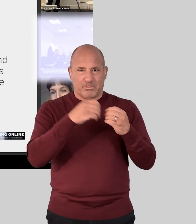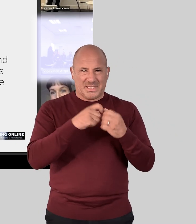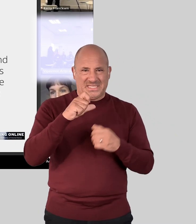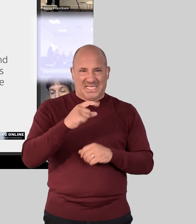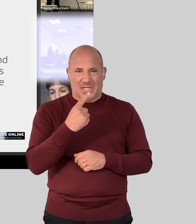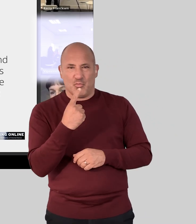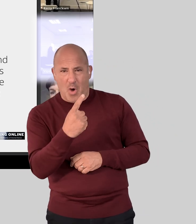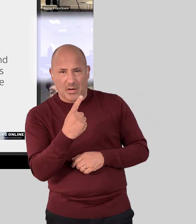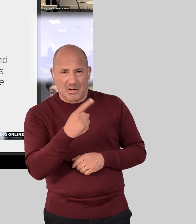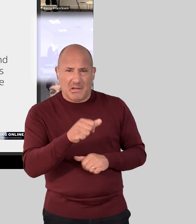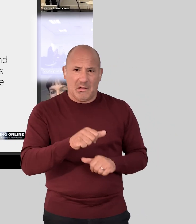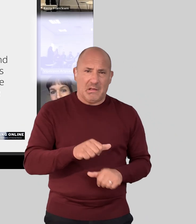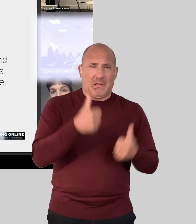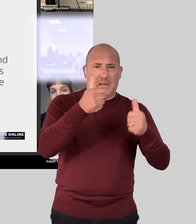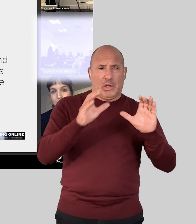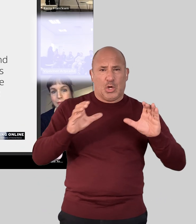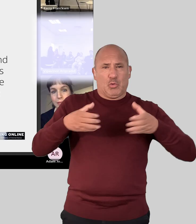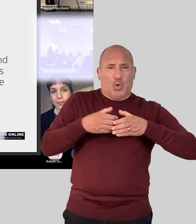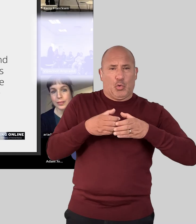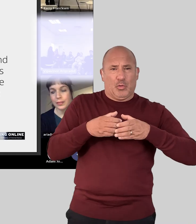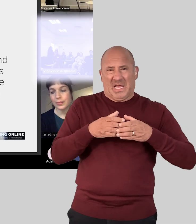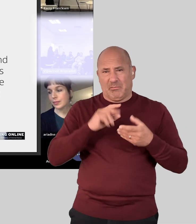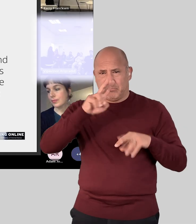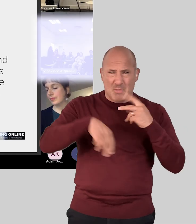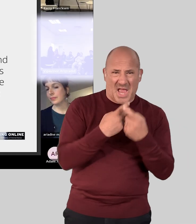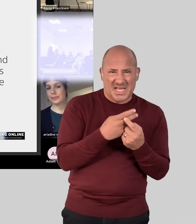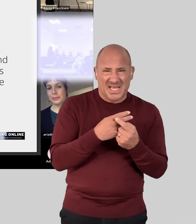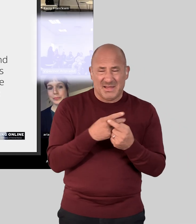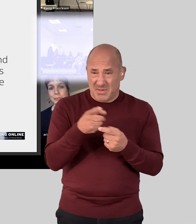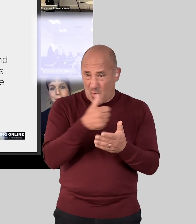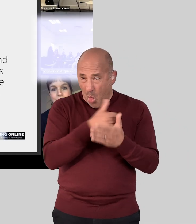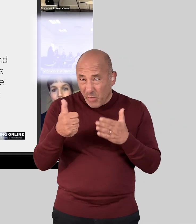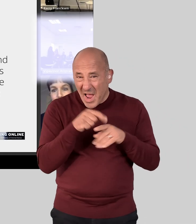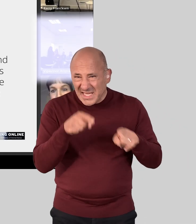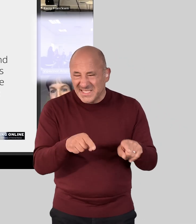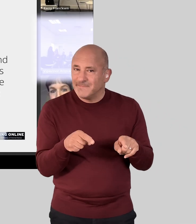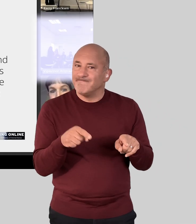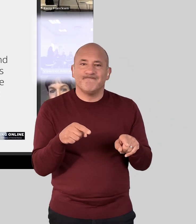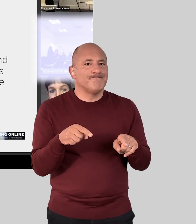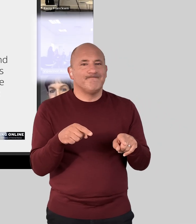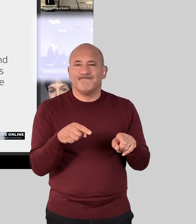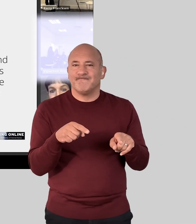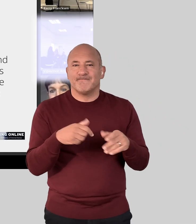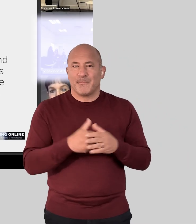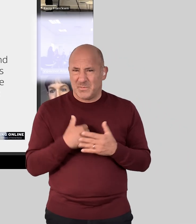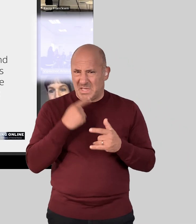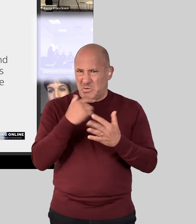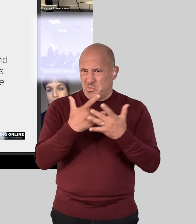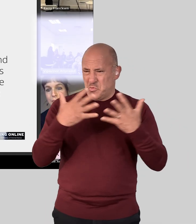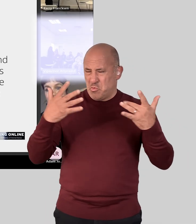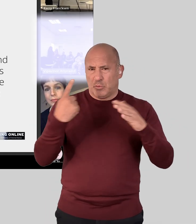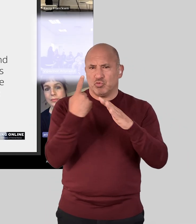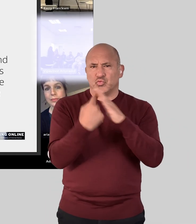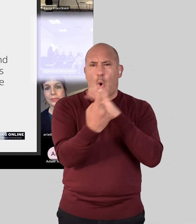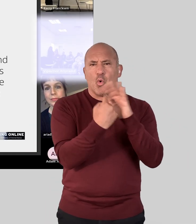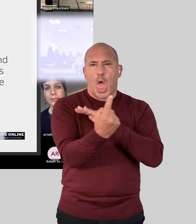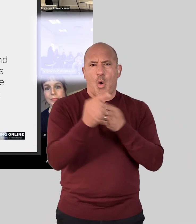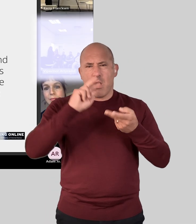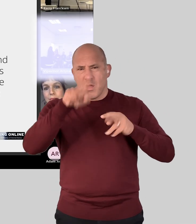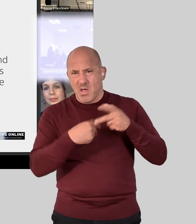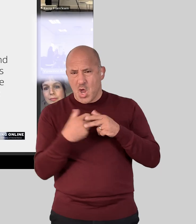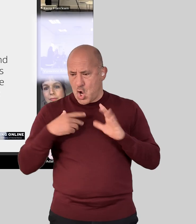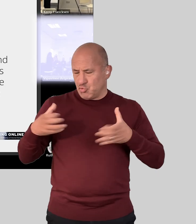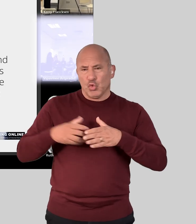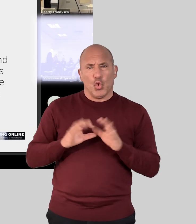Red Bull BC1 outweighs any crew accolade in breaking. It's perhaps this wasn't always the case. We see a